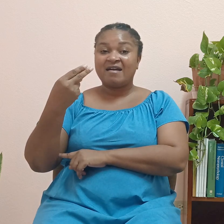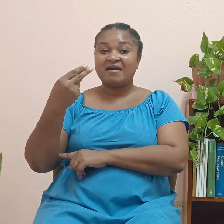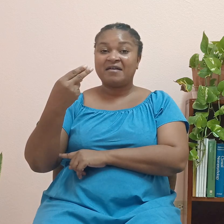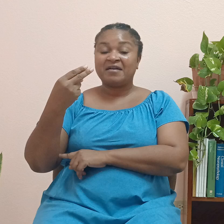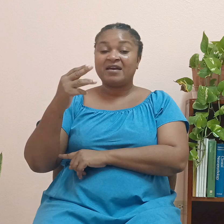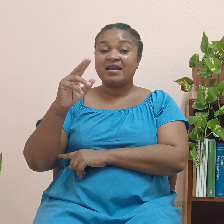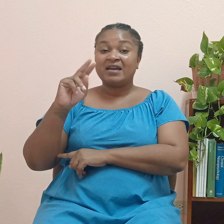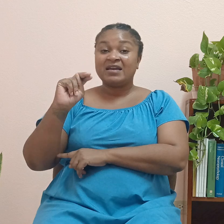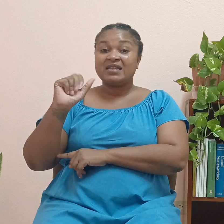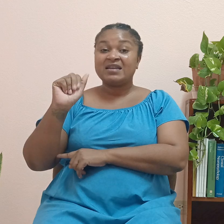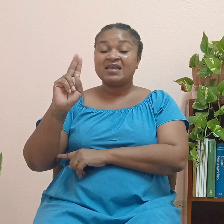Nahum,